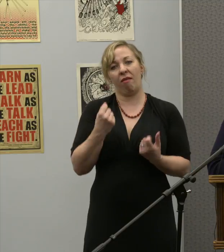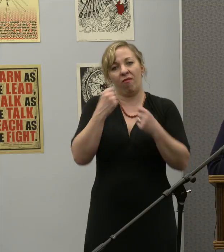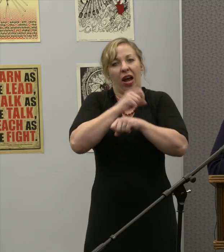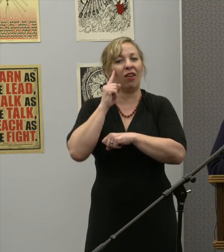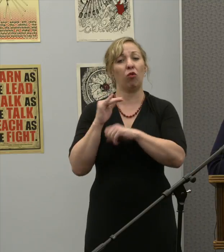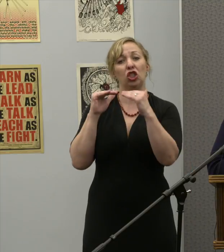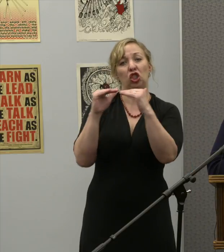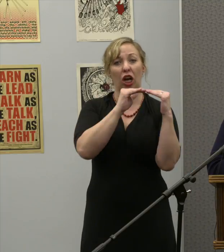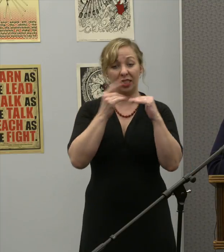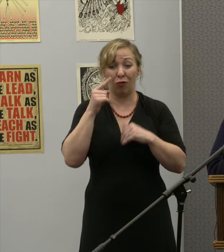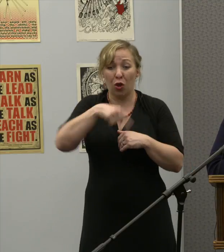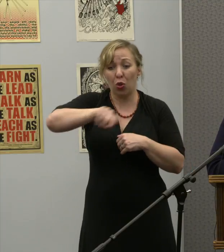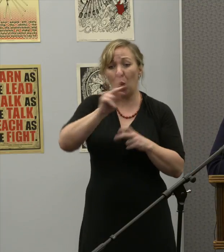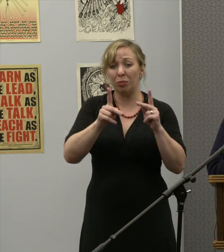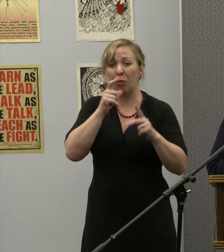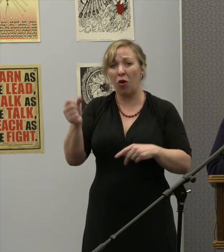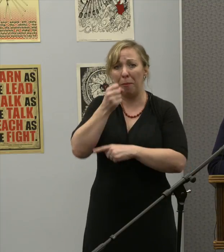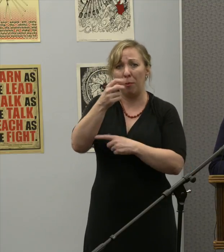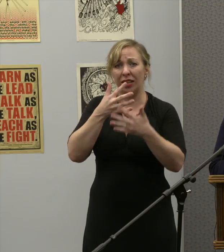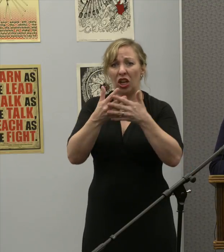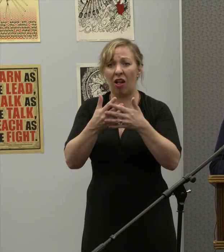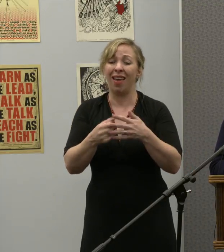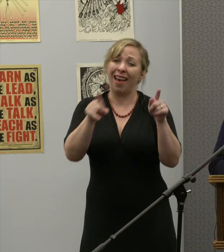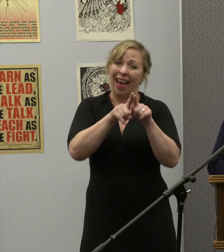folks incarcerated there and also the surrounding community.